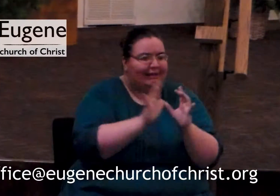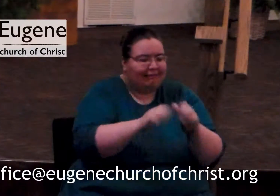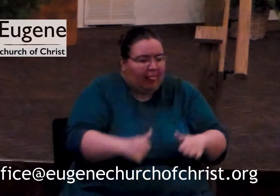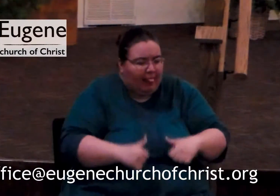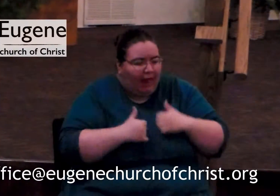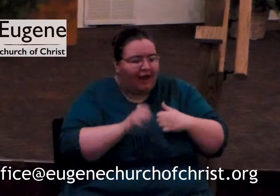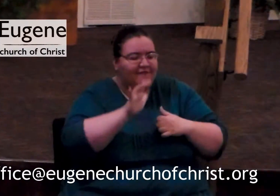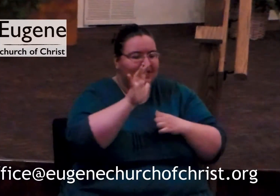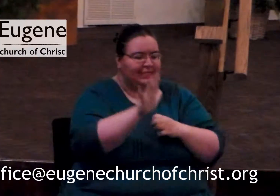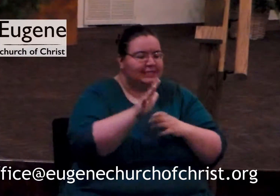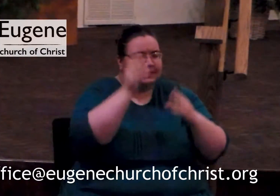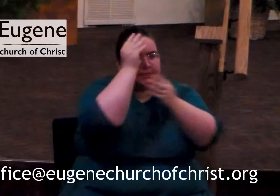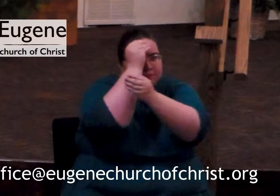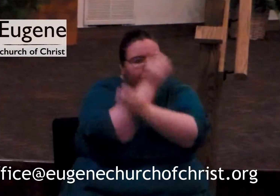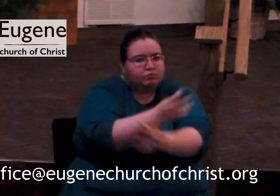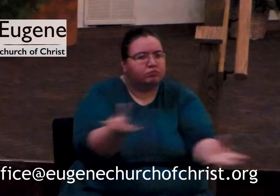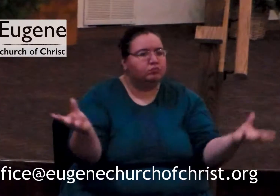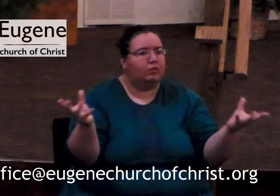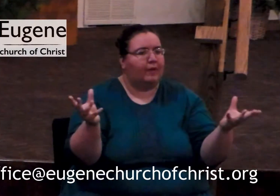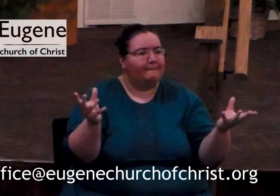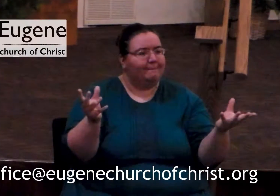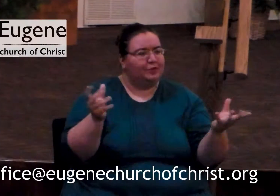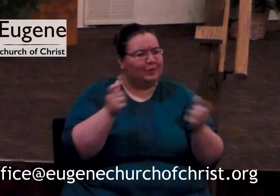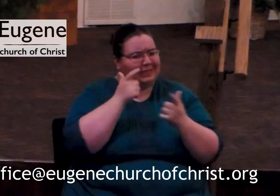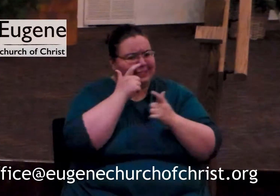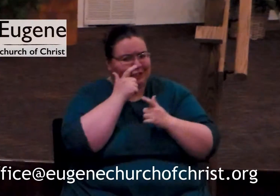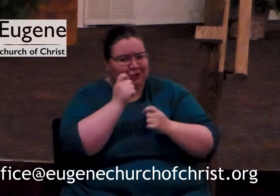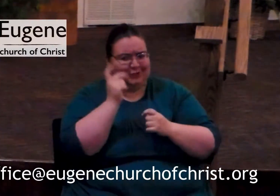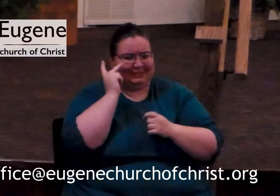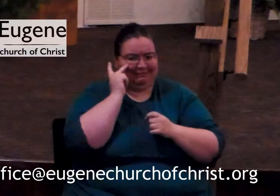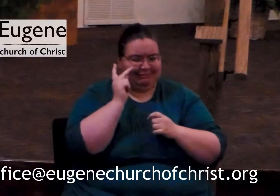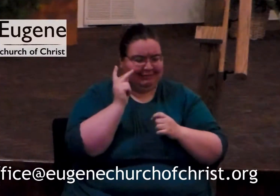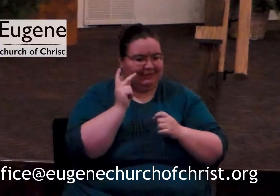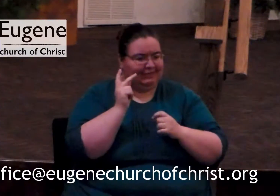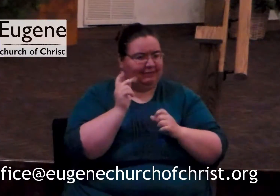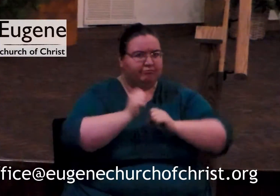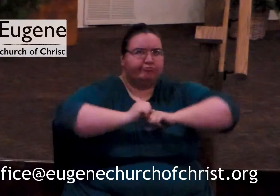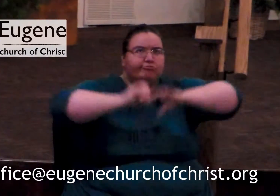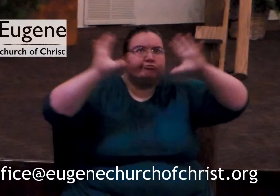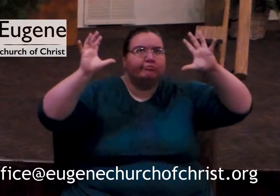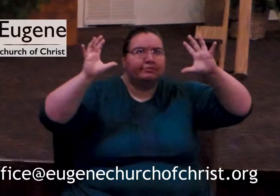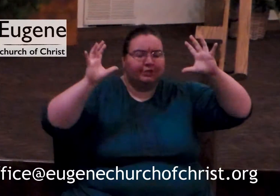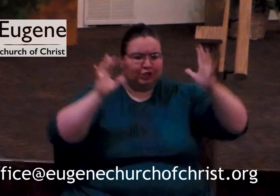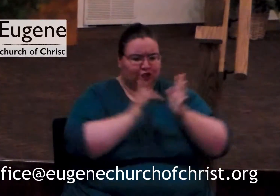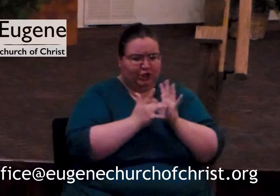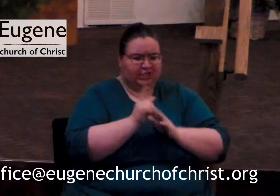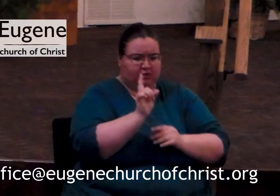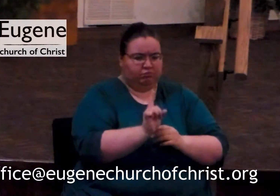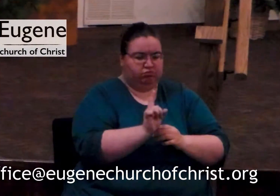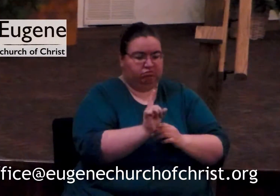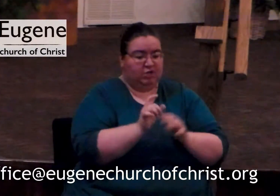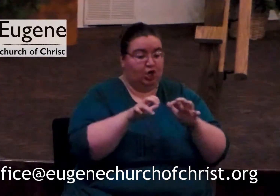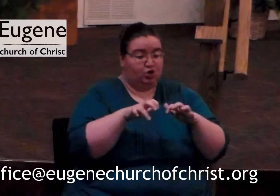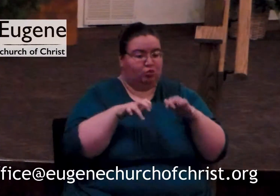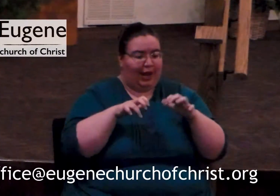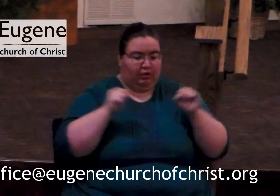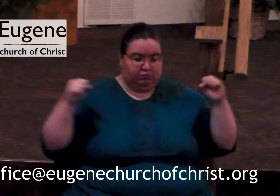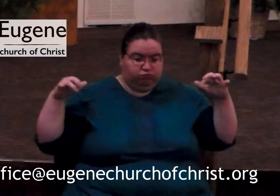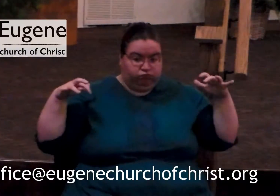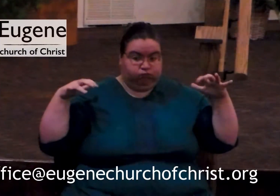of the crowds beginning to gather around him. And I think sometimes we have convinced ourselves